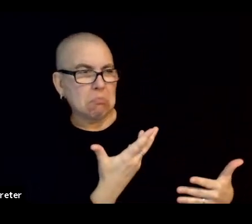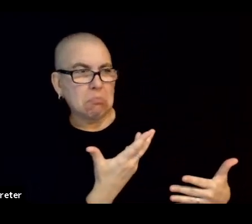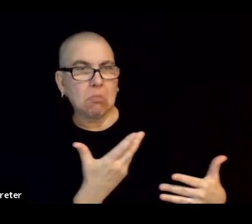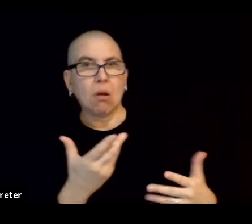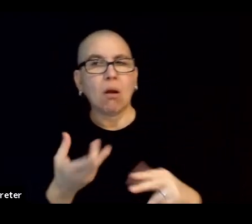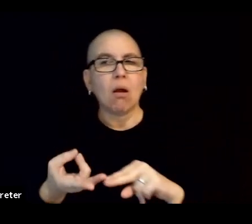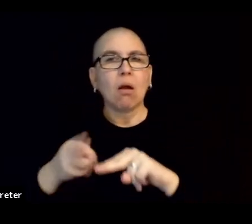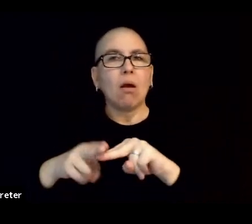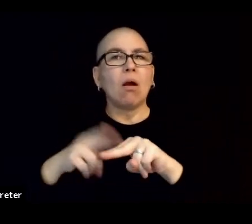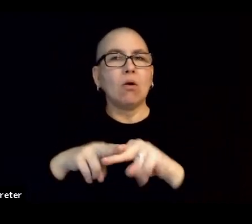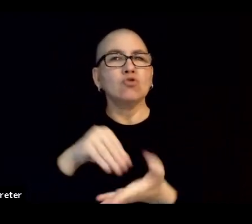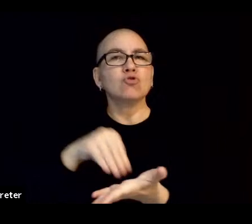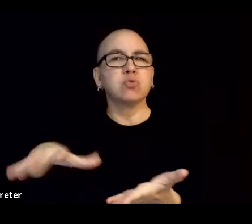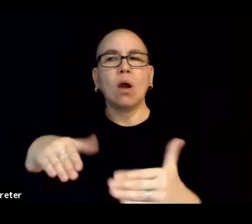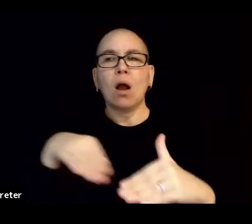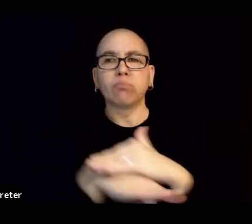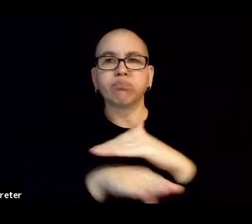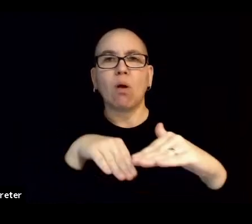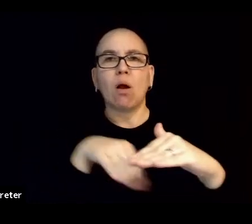Got it. Thank you.